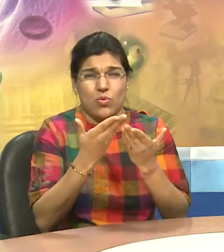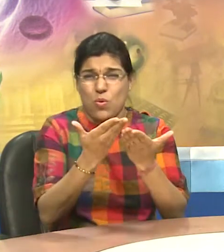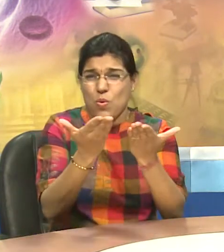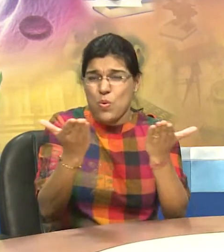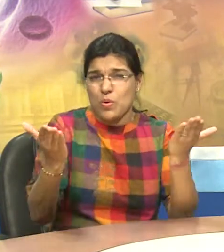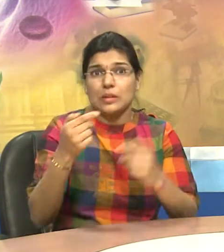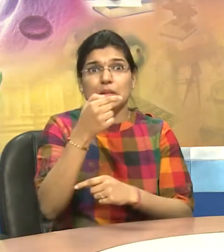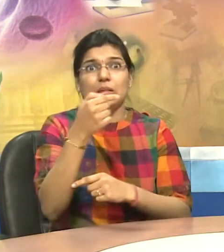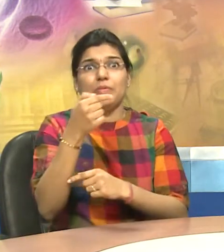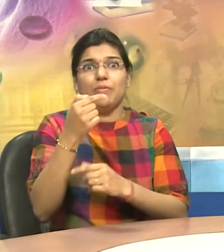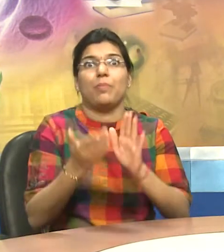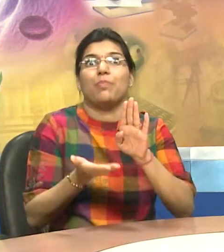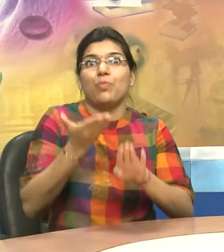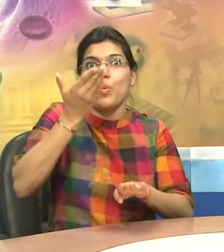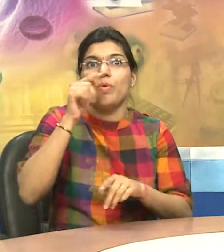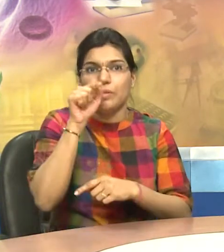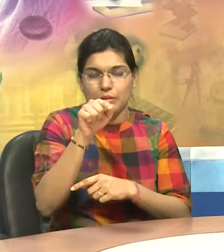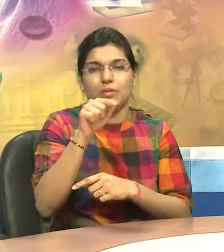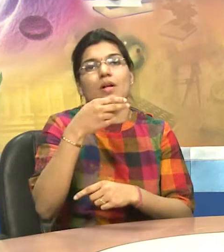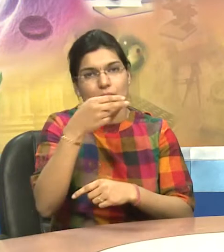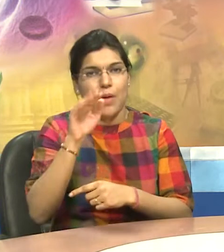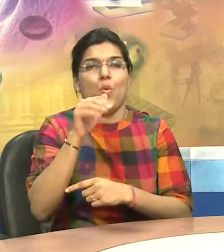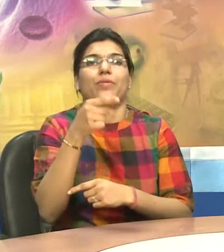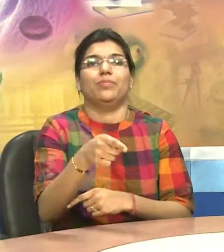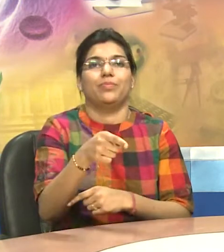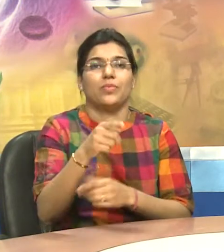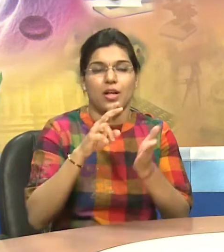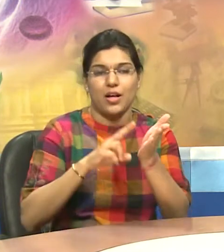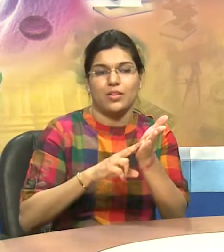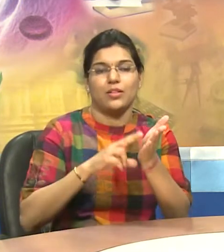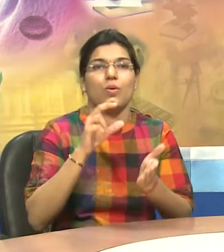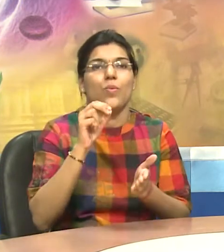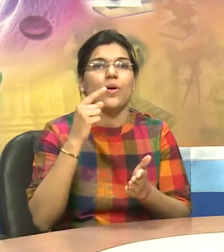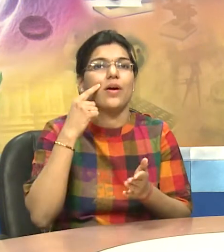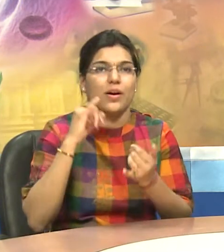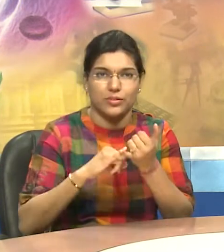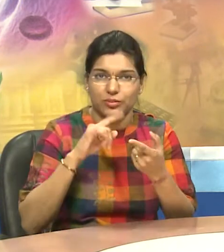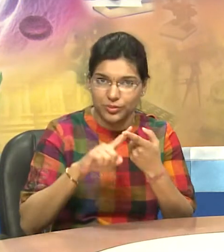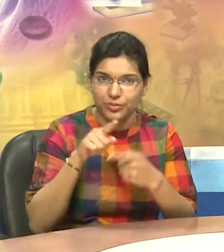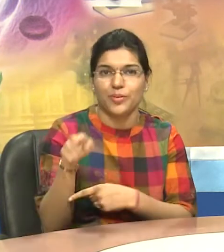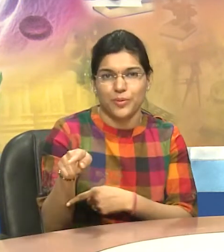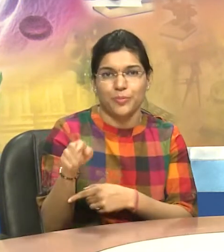the sound of aeroplane, the sound of busy road, they are termed as negative sounds.